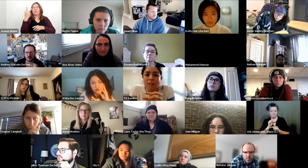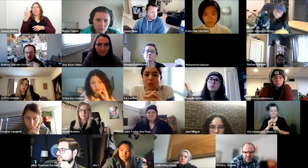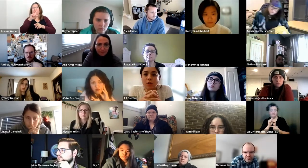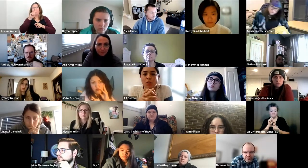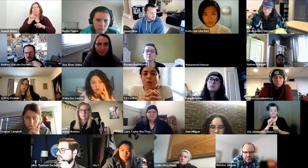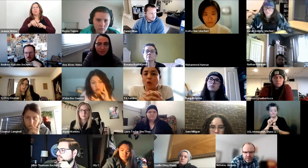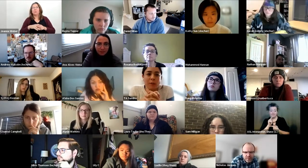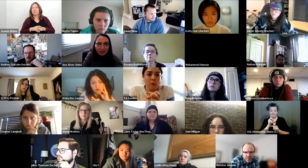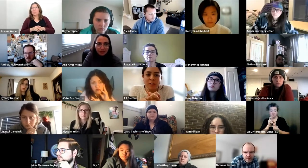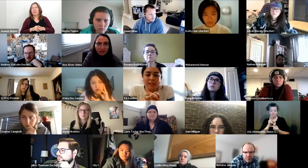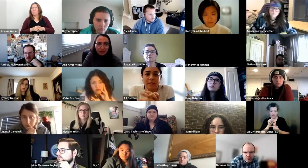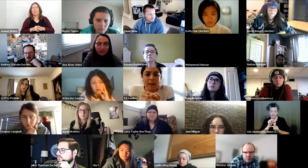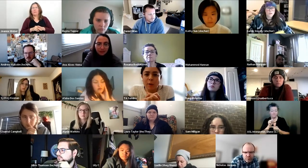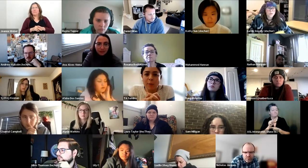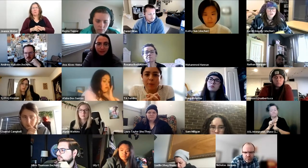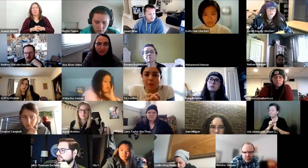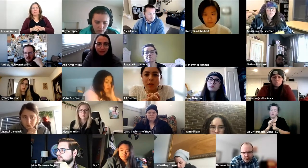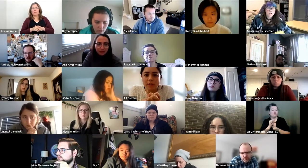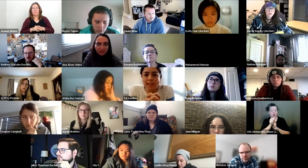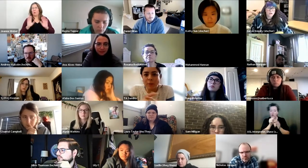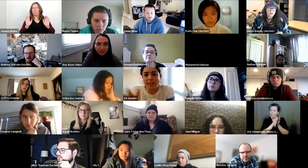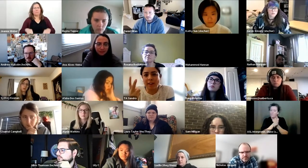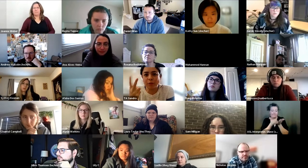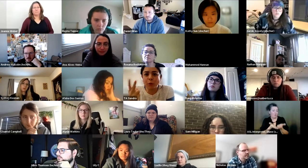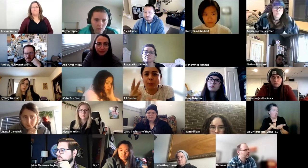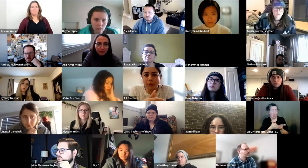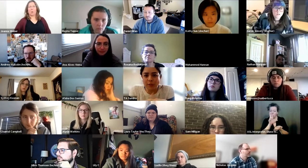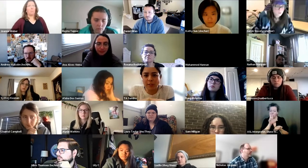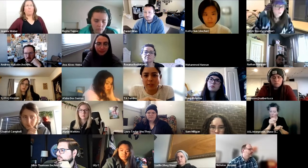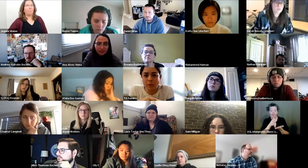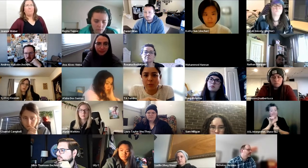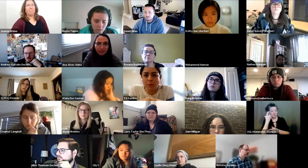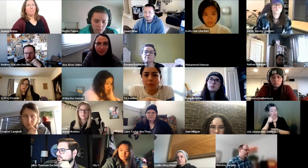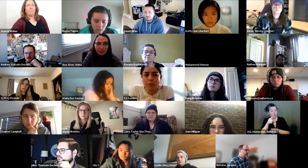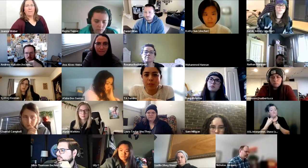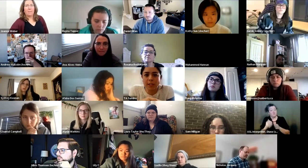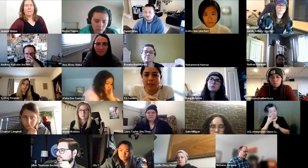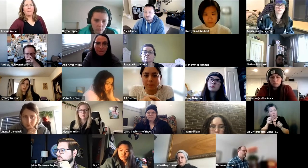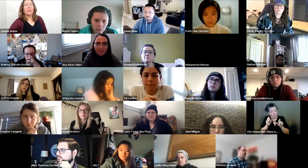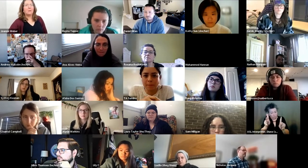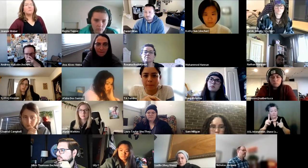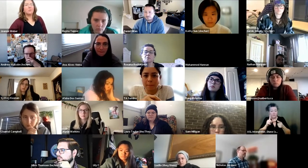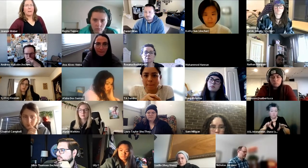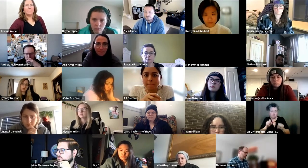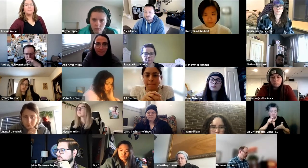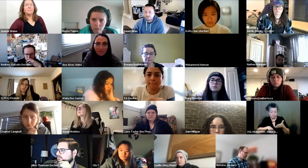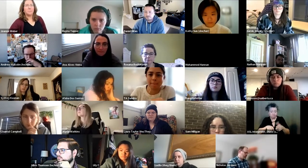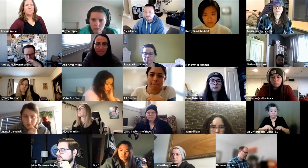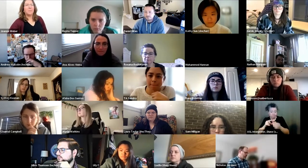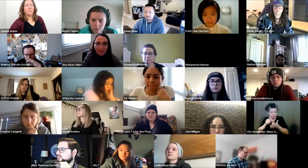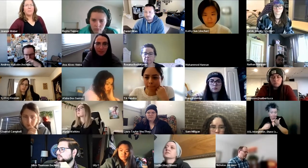Is the quiz open book? No, the quizzes are not open book. That's why they have 2 opportunities to take them.